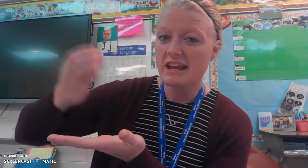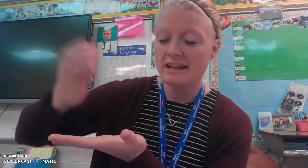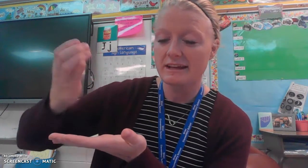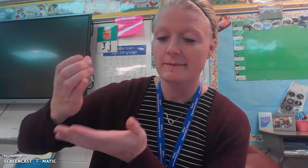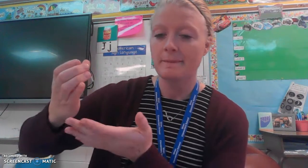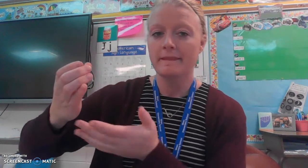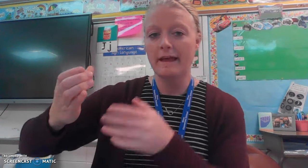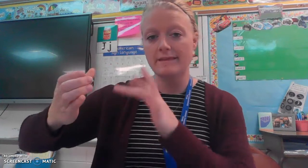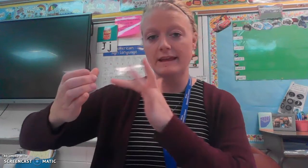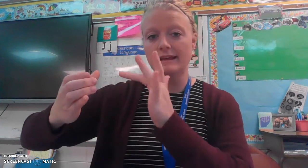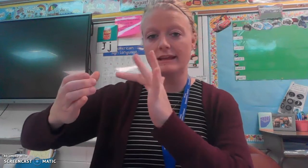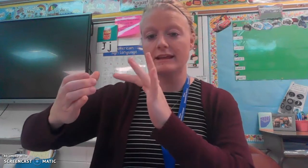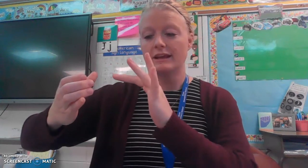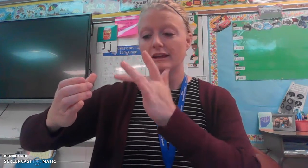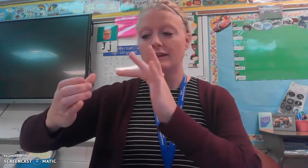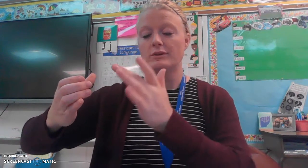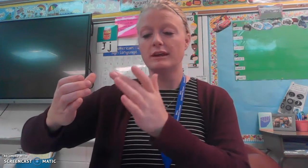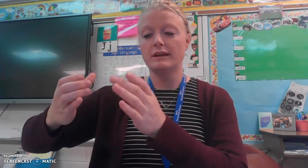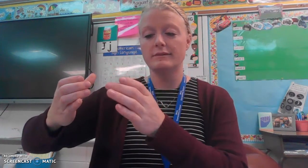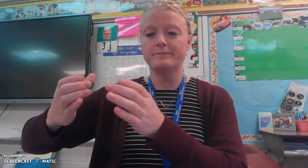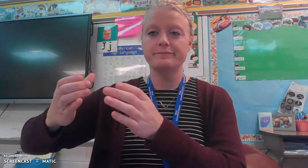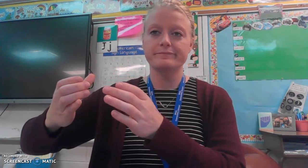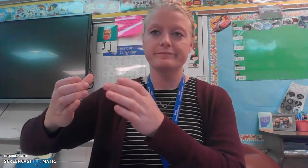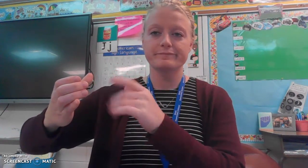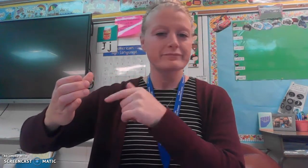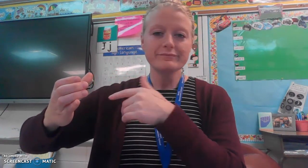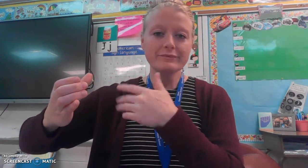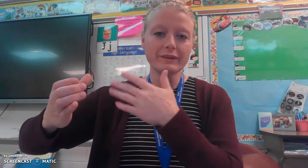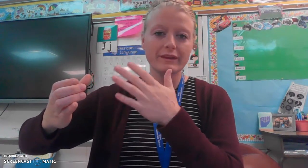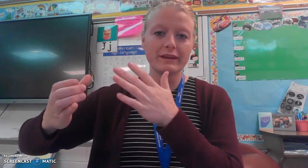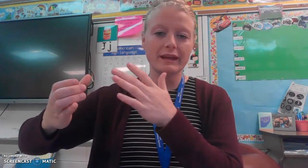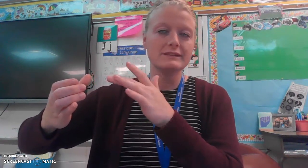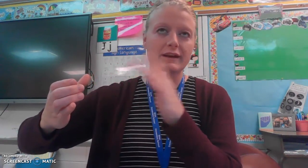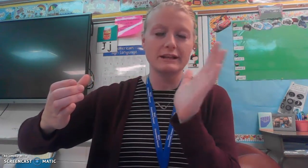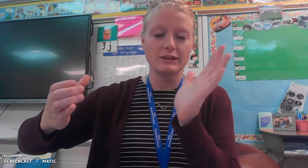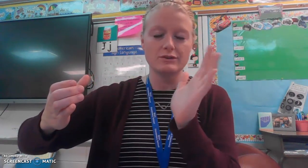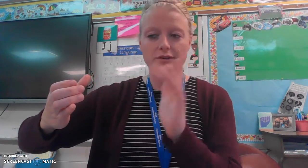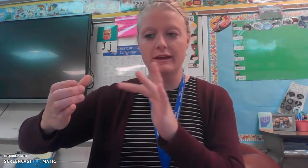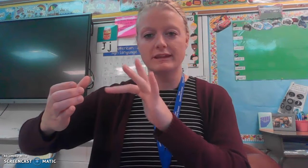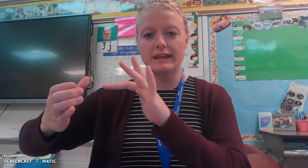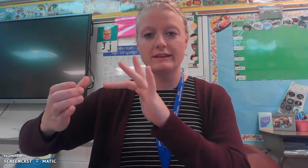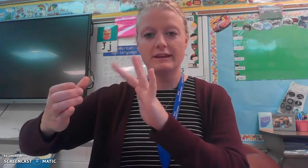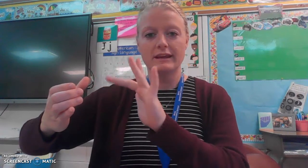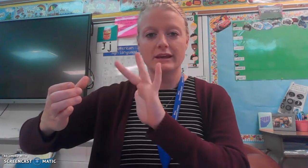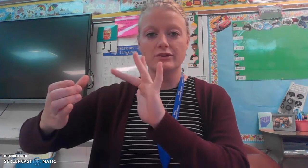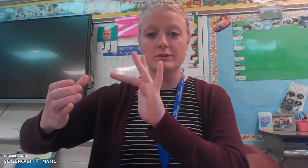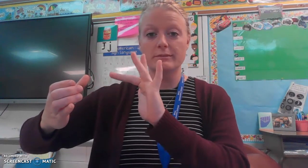shake, and then you can, it's fine to use your left hand. Use your